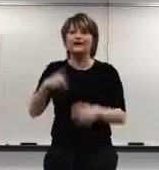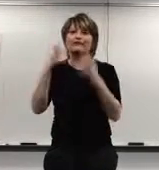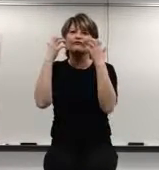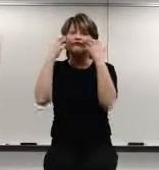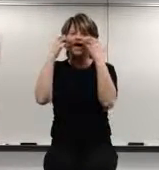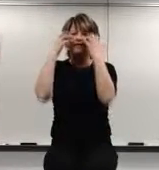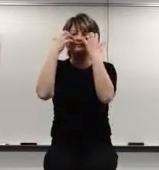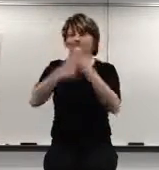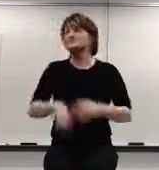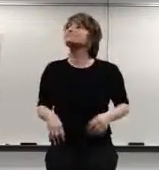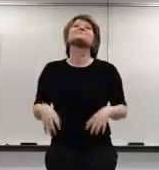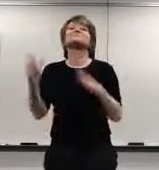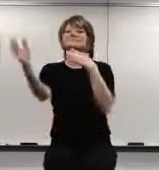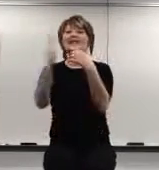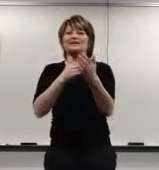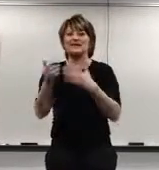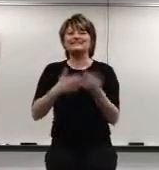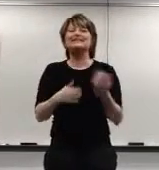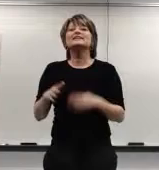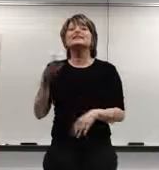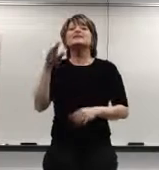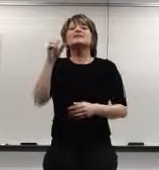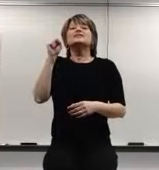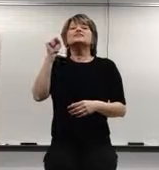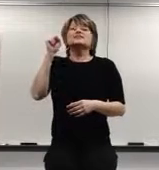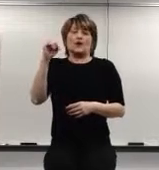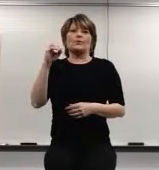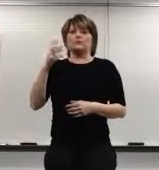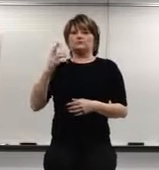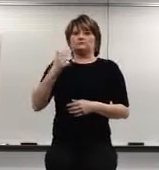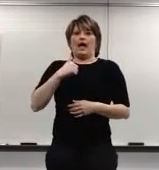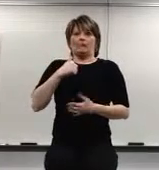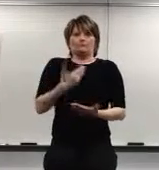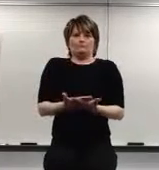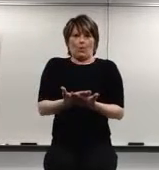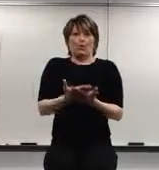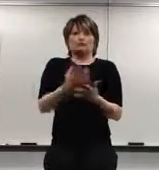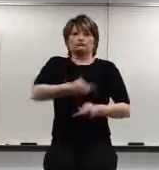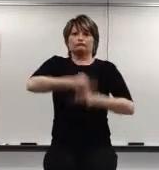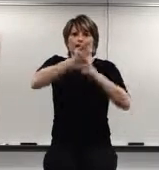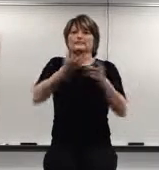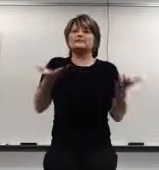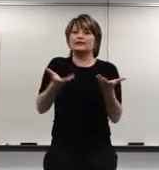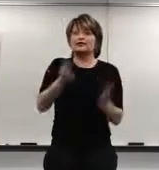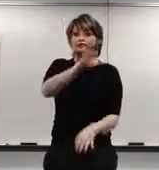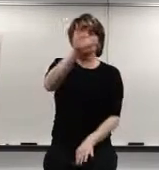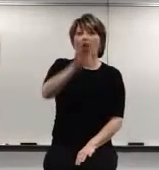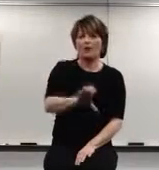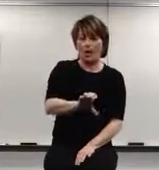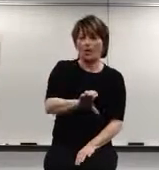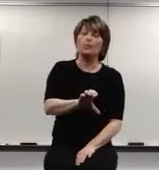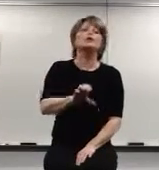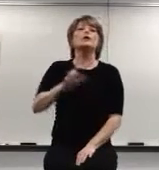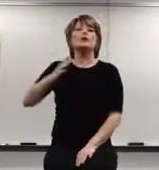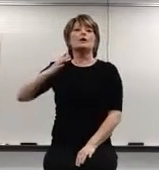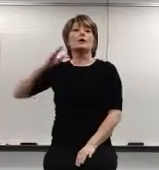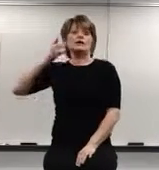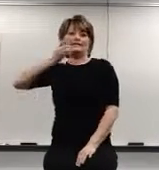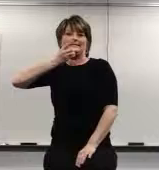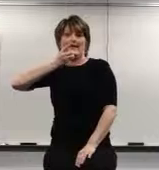red hair, and red freckles. Anyway, so I was born and raised here in